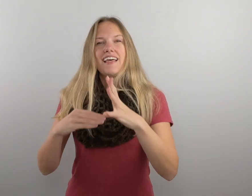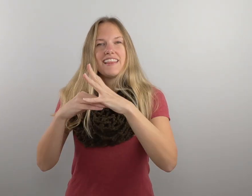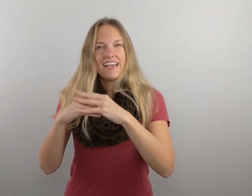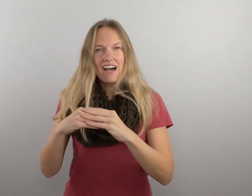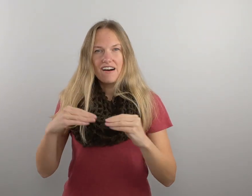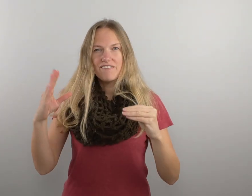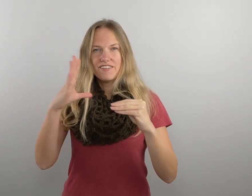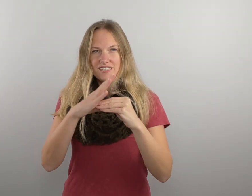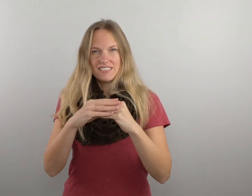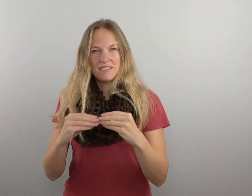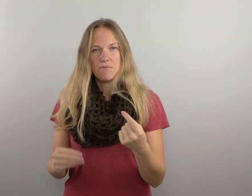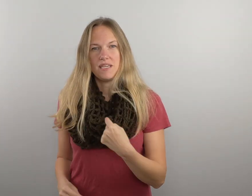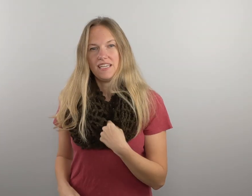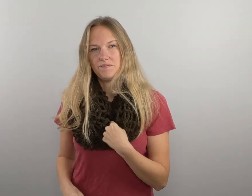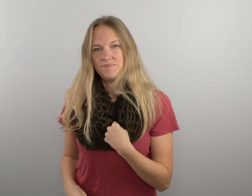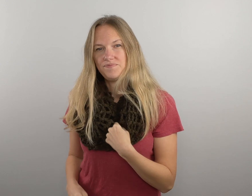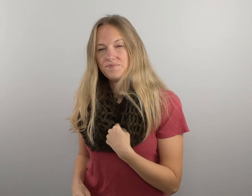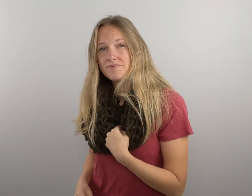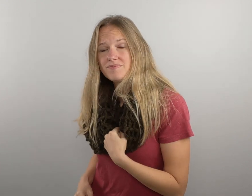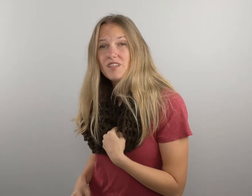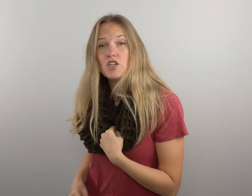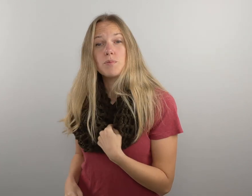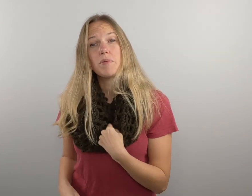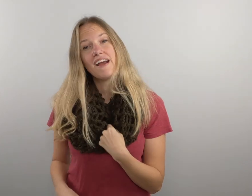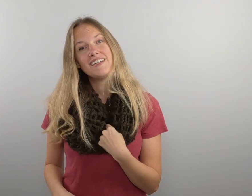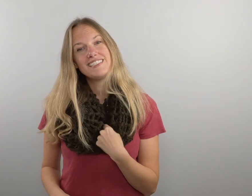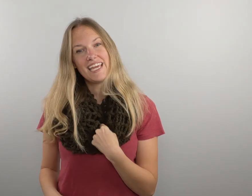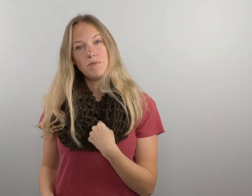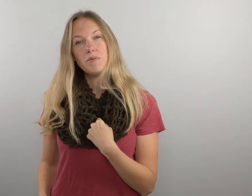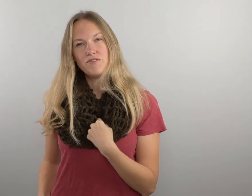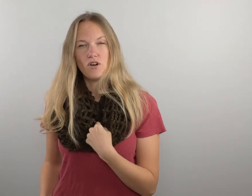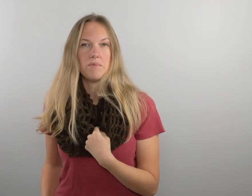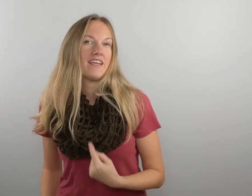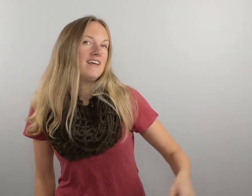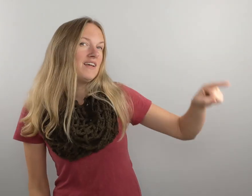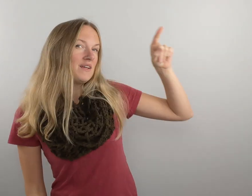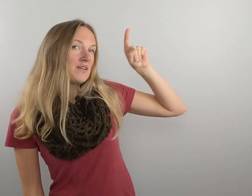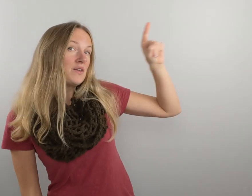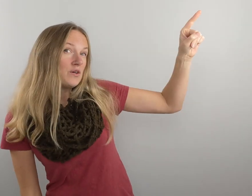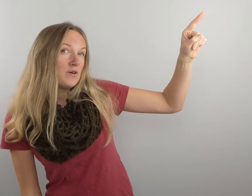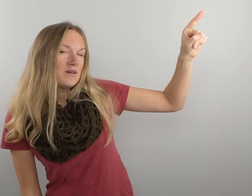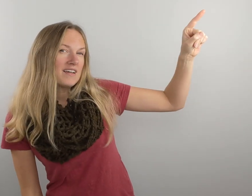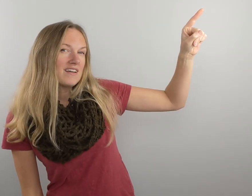they comfort me. You prepare a table before me. You,